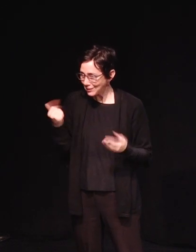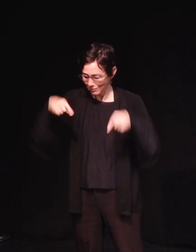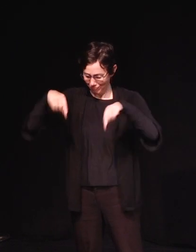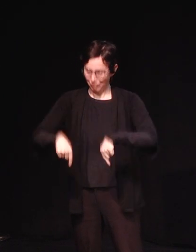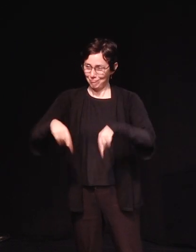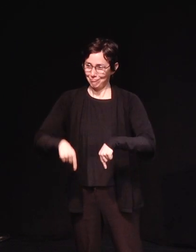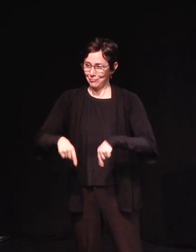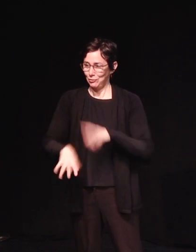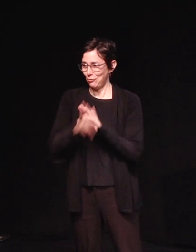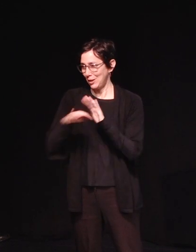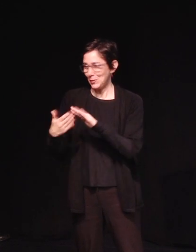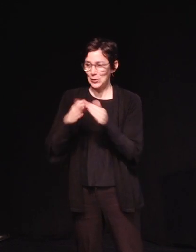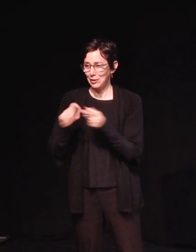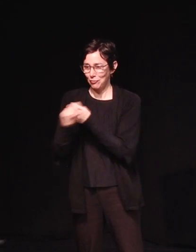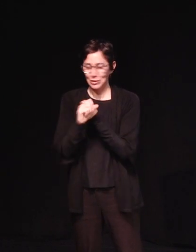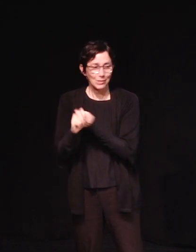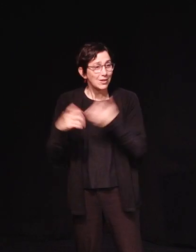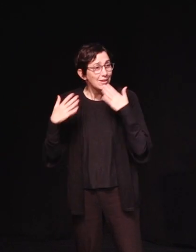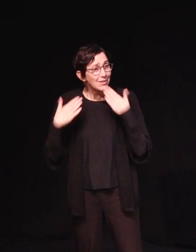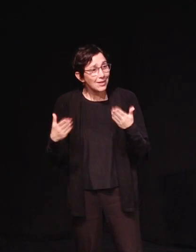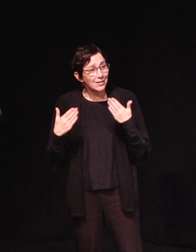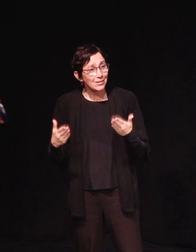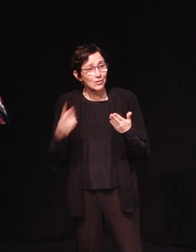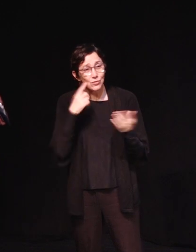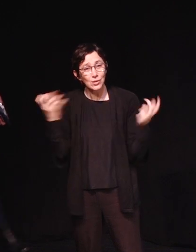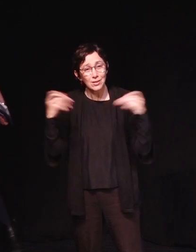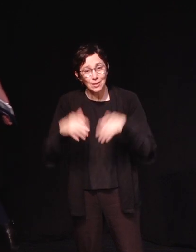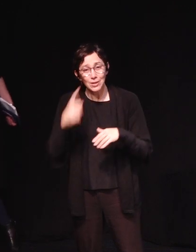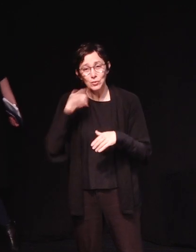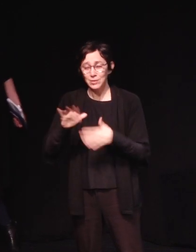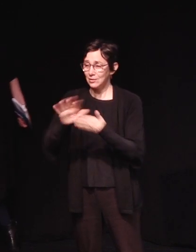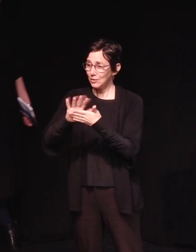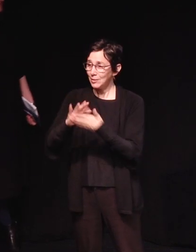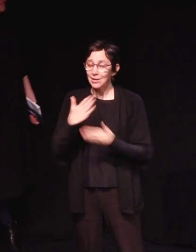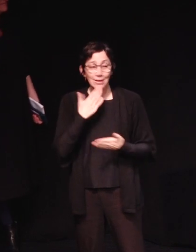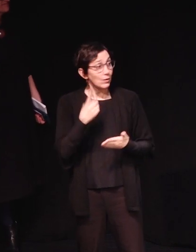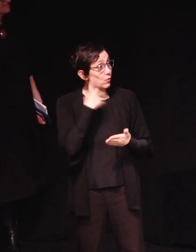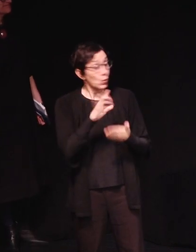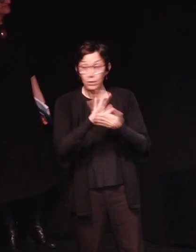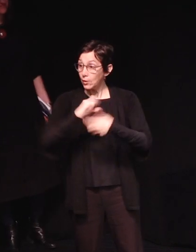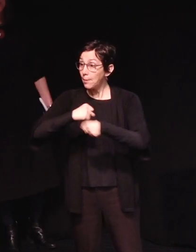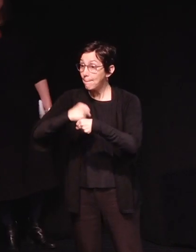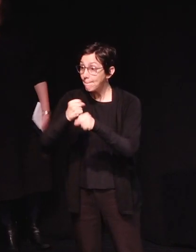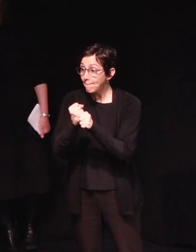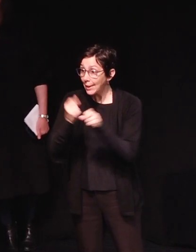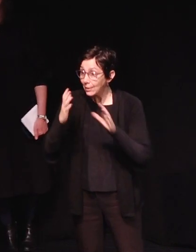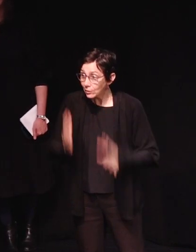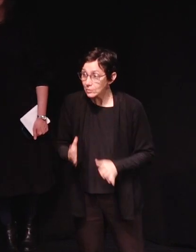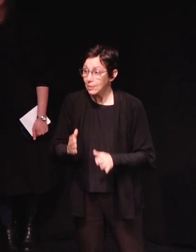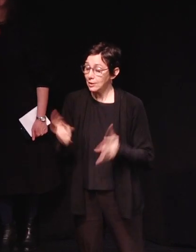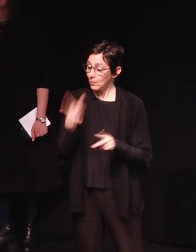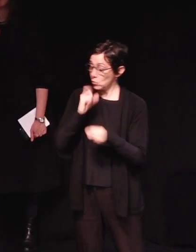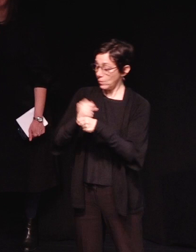here. So thank you so much for being here for this film. Thank you so much to the filmmakers. Our filmmakers are with us